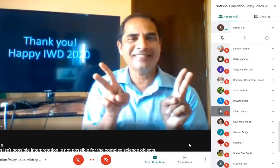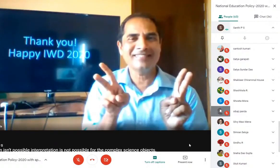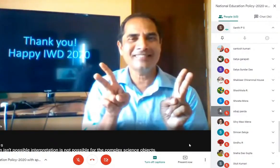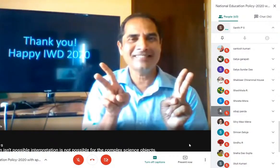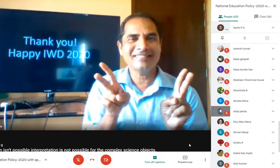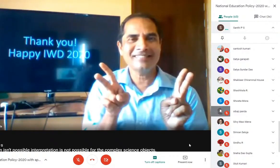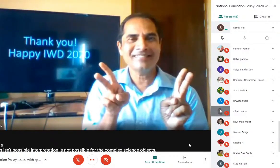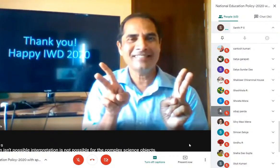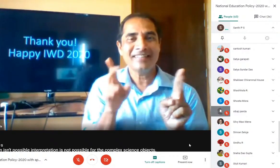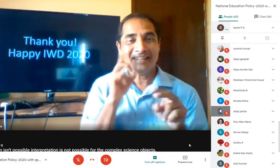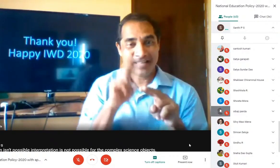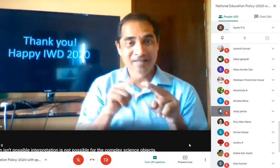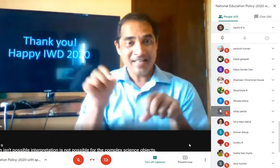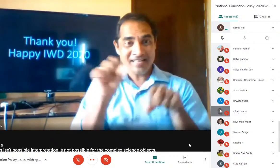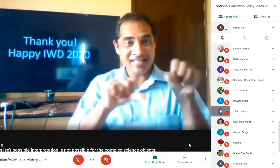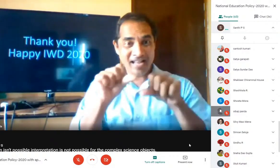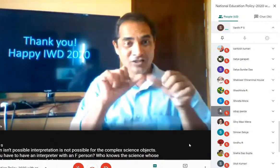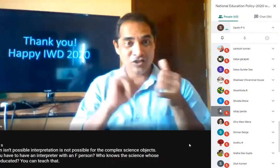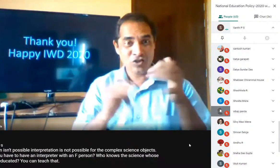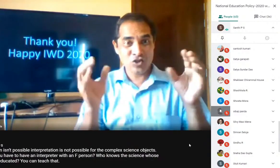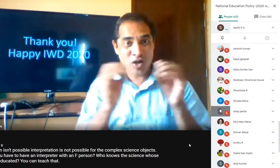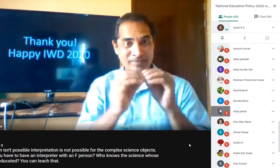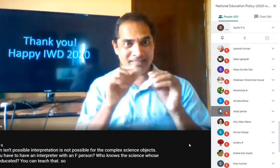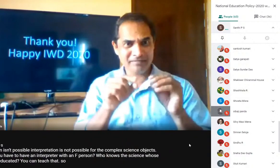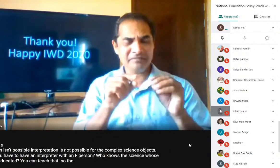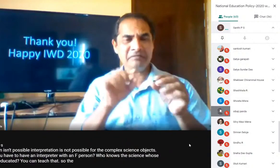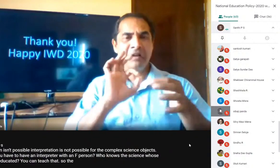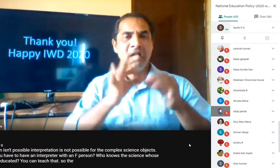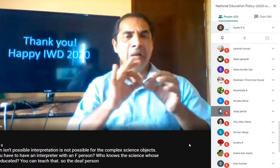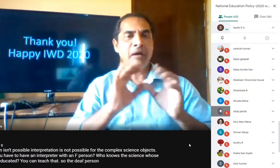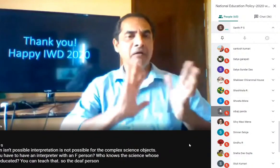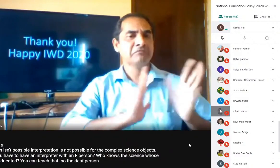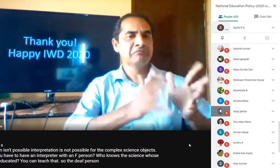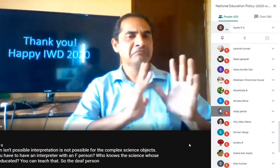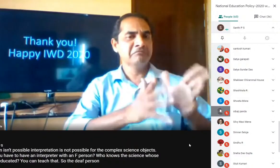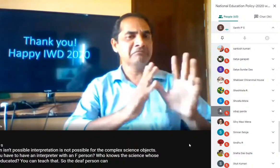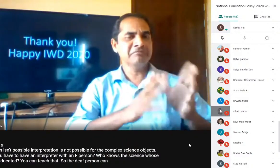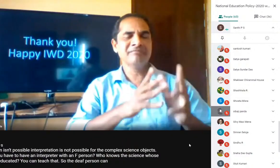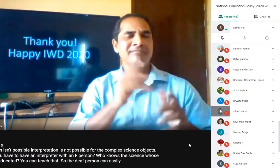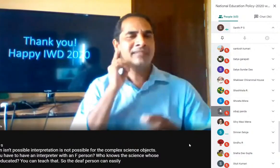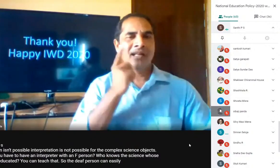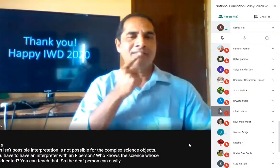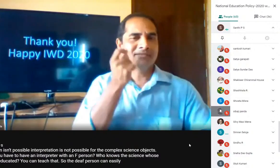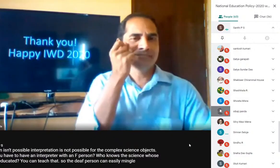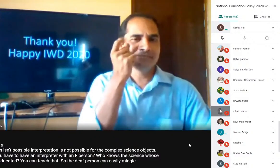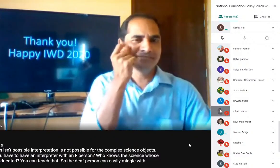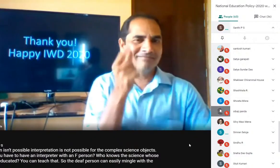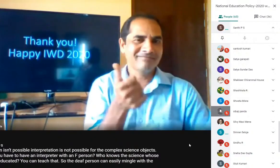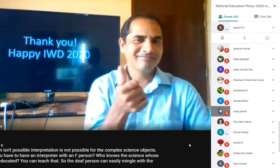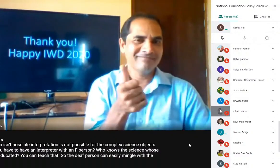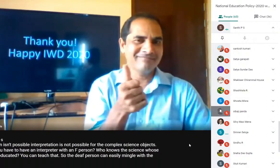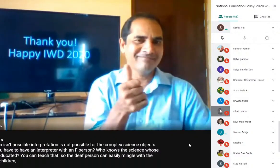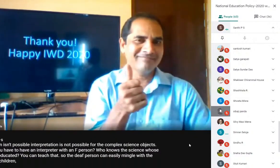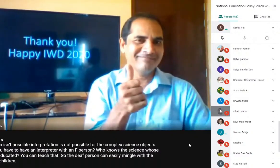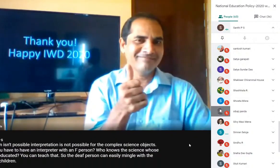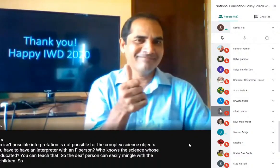teach that. So the deaf person can easily mingle with the deaf children. So the signing will be fluent,